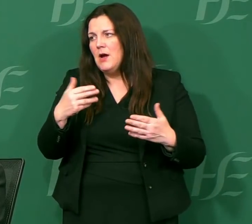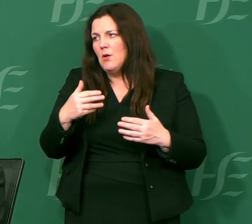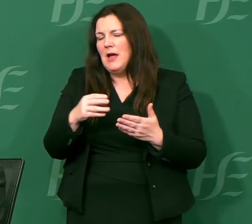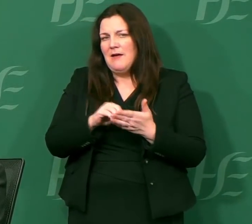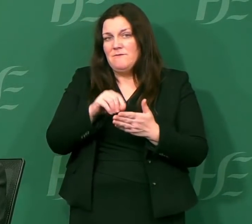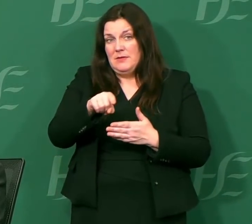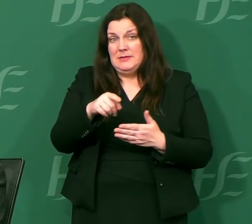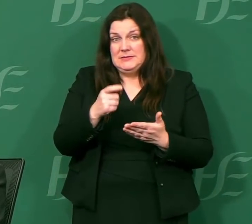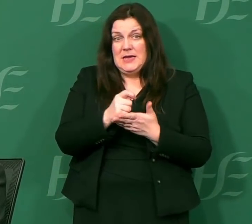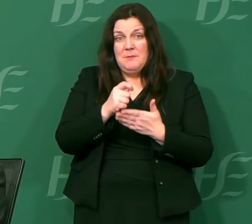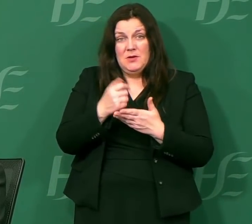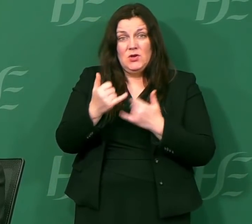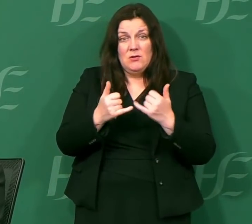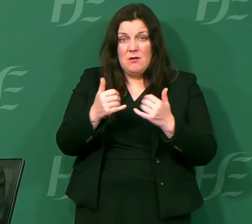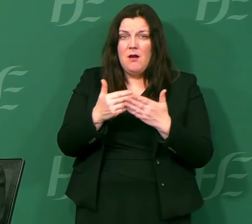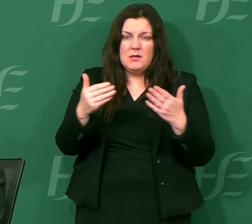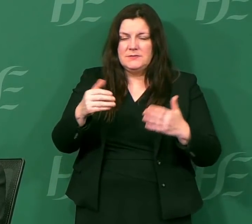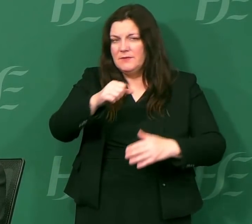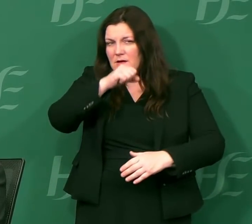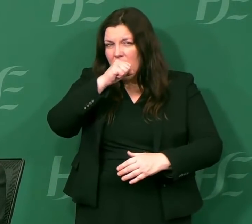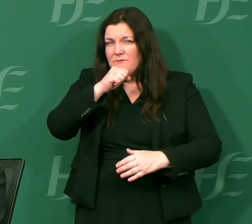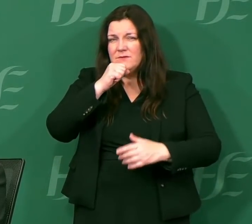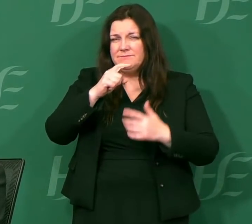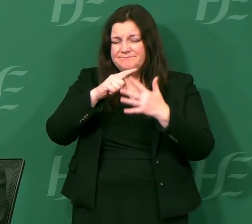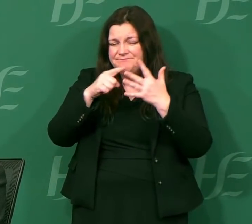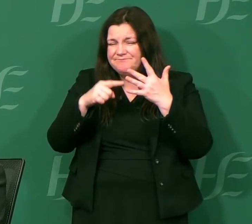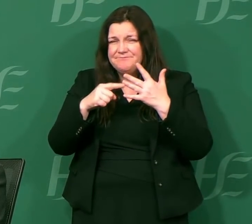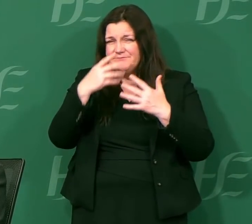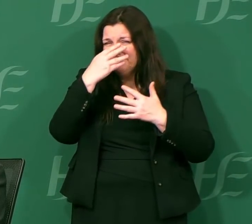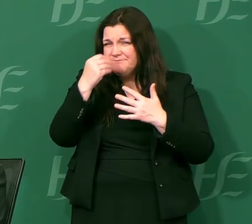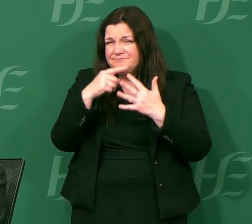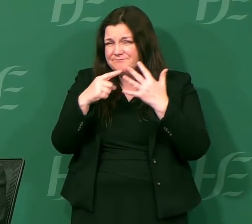illness season, and that's a factor too as well.